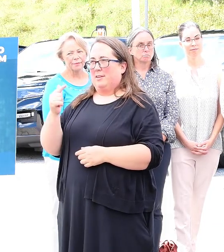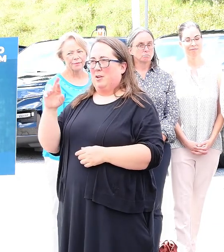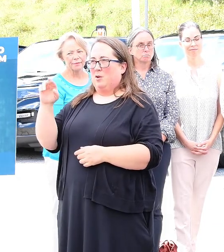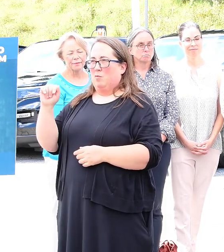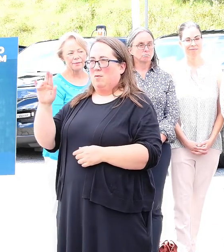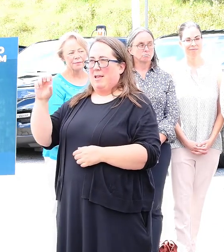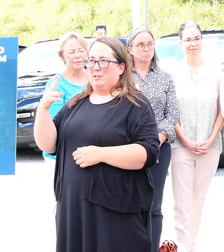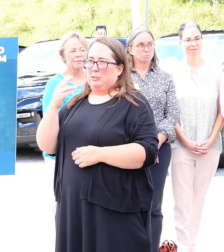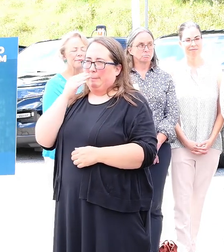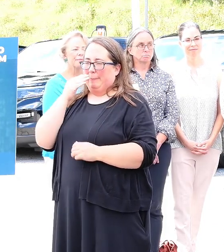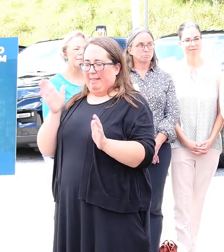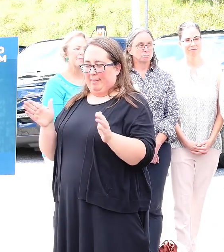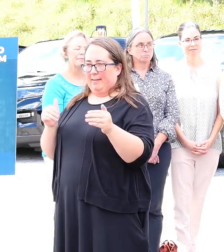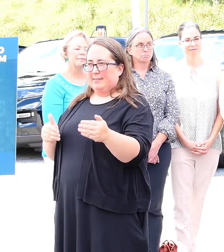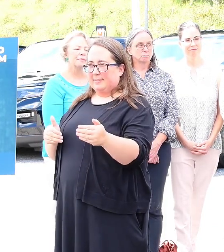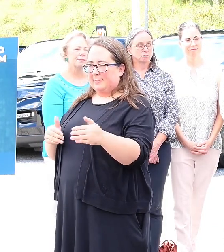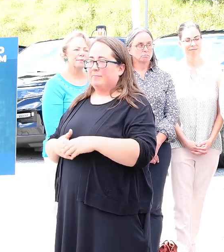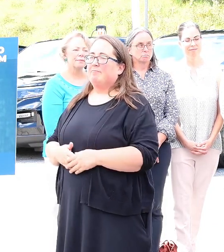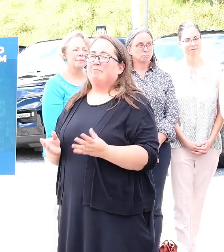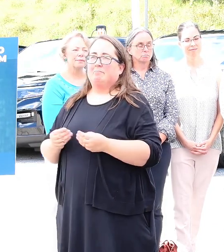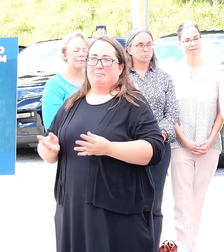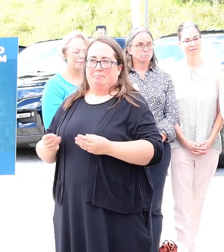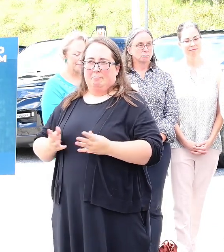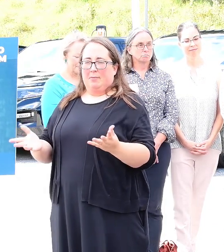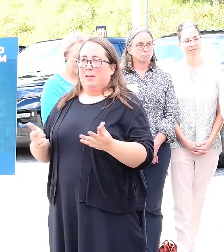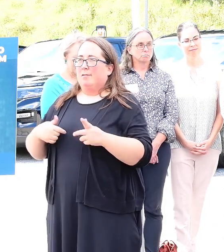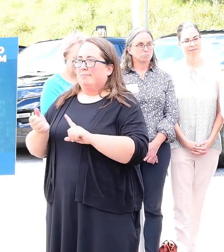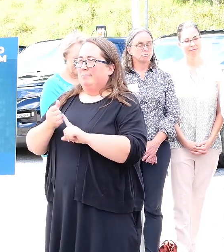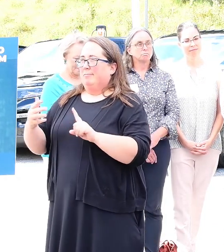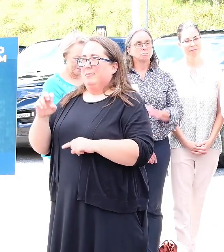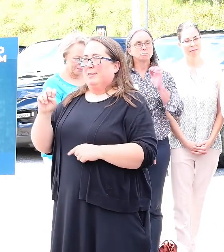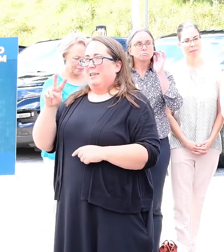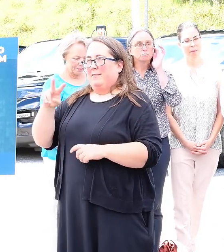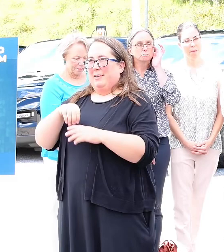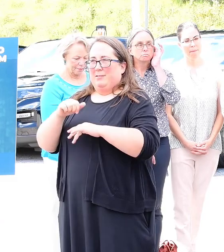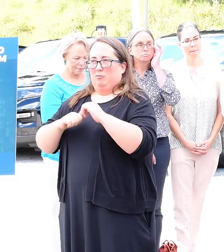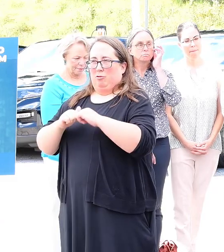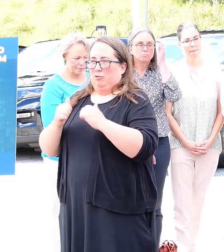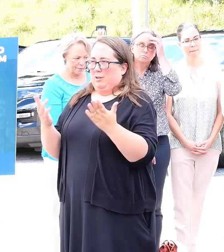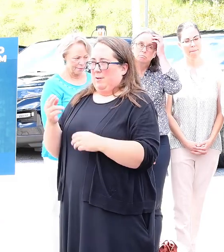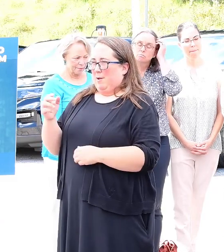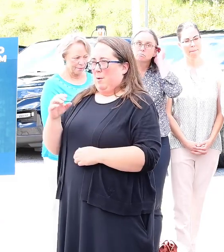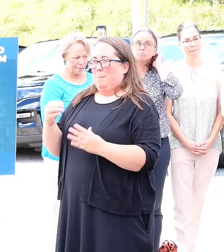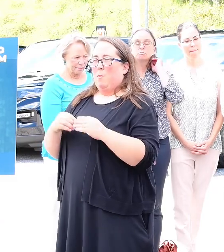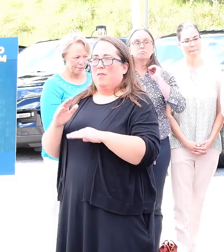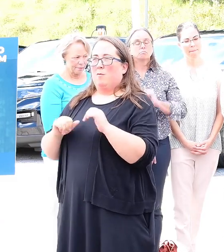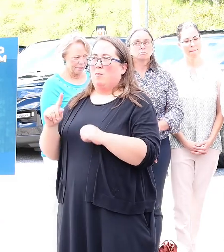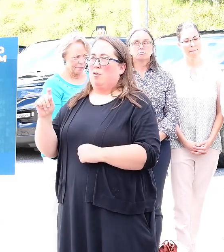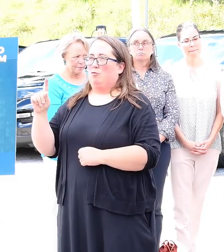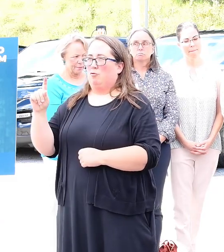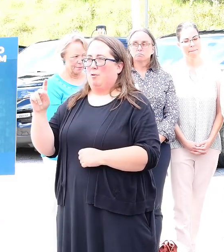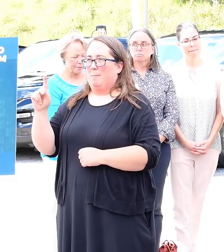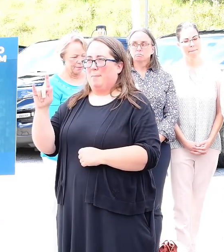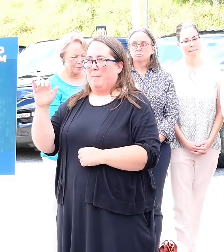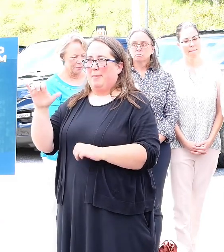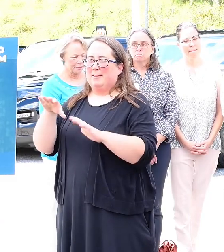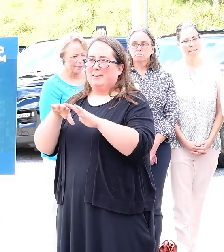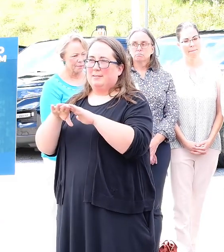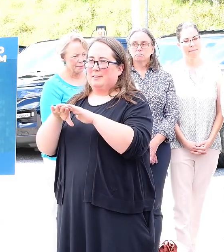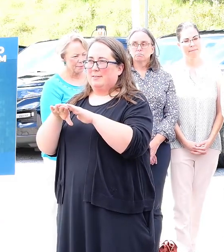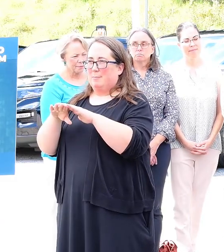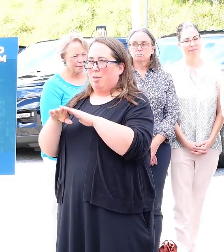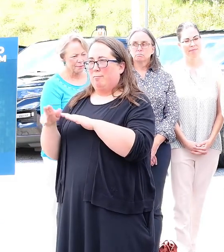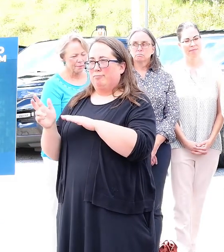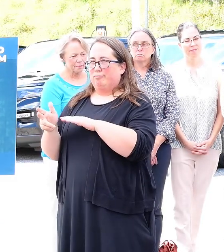meal kits. We've dramatically expanded our EV infrastructure throughout the county with more than 100 publicly